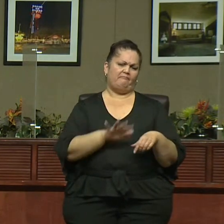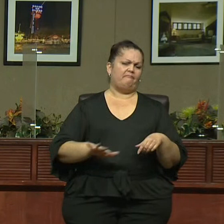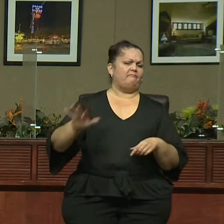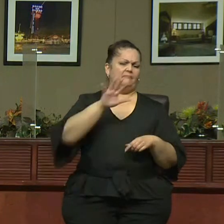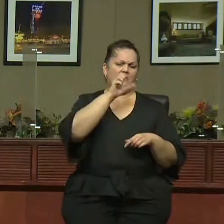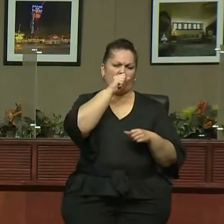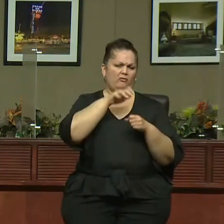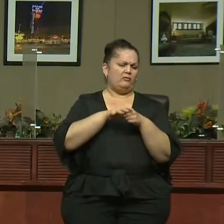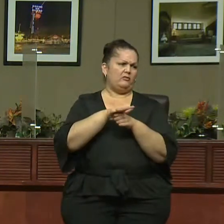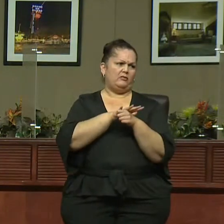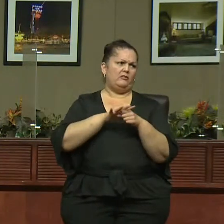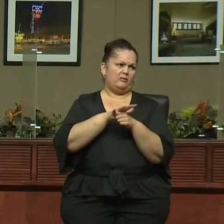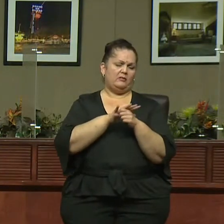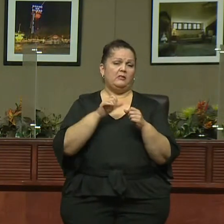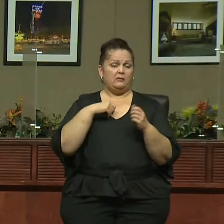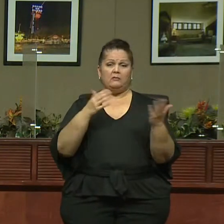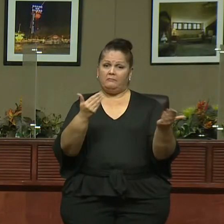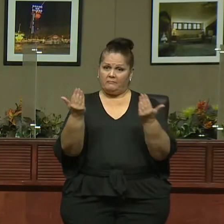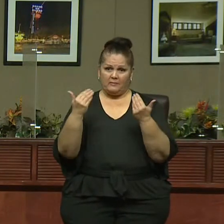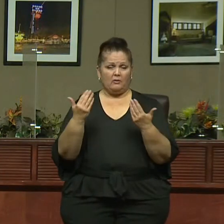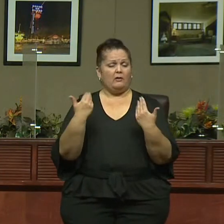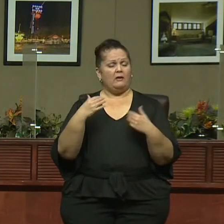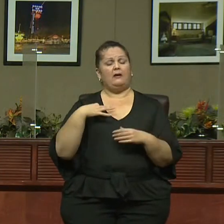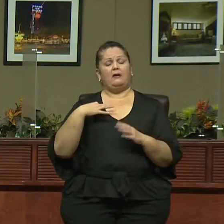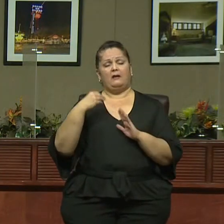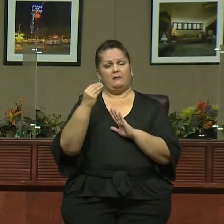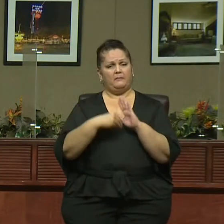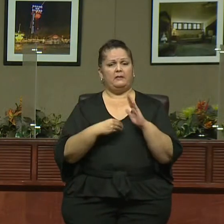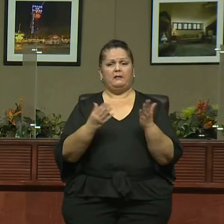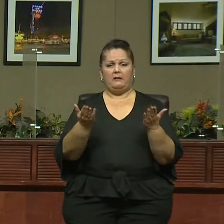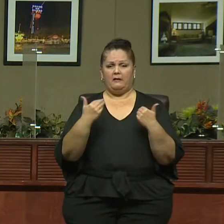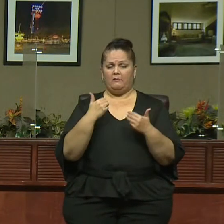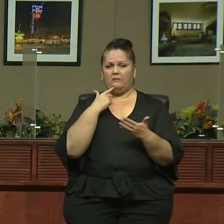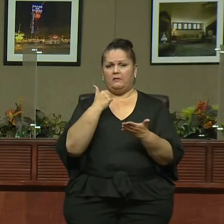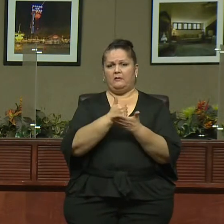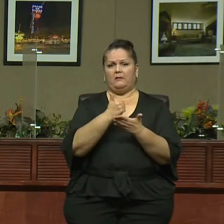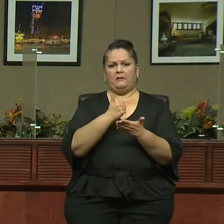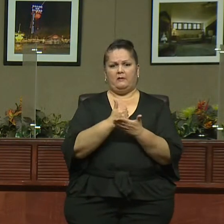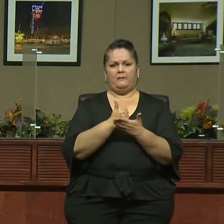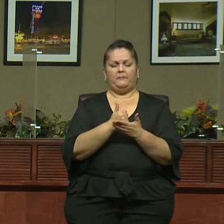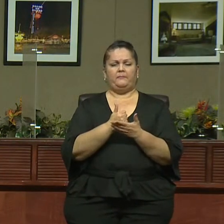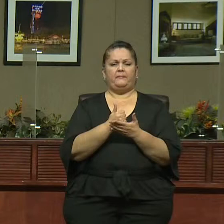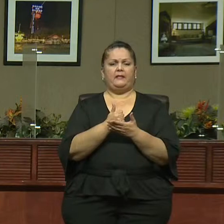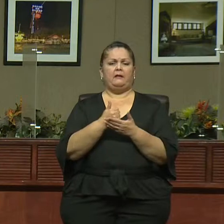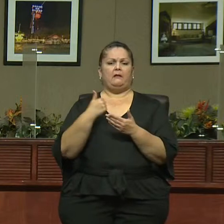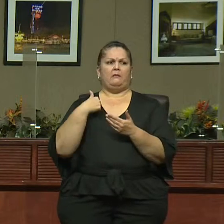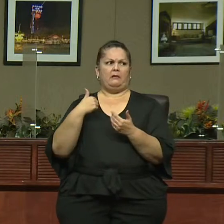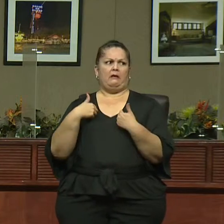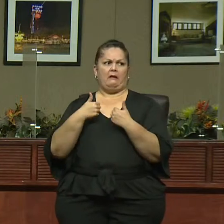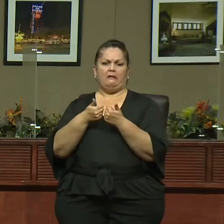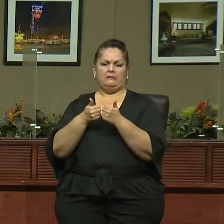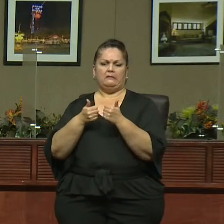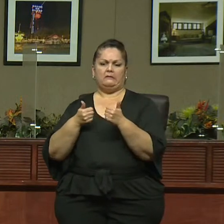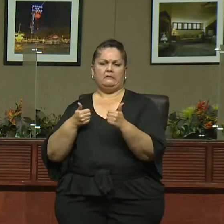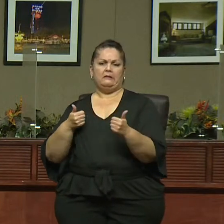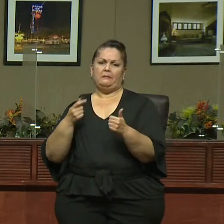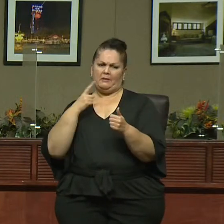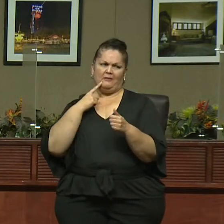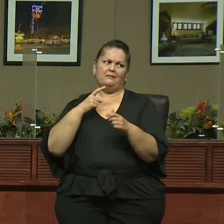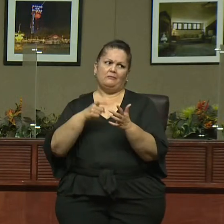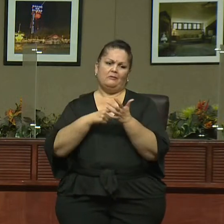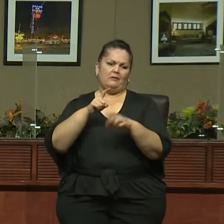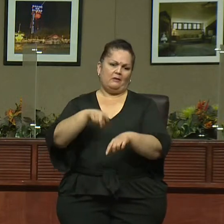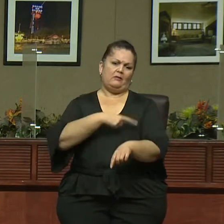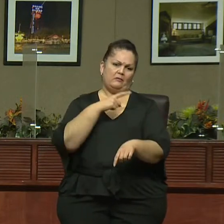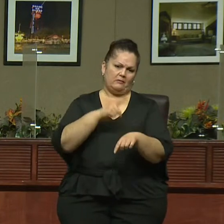County. So we encourage more people to apply. We feel like just with the backlog that we have, because it does take a long time to